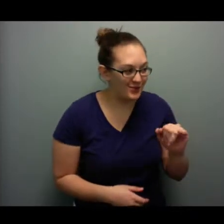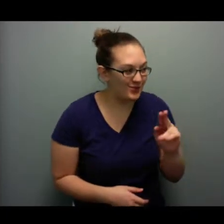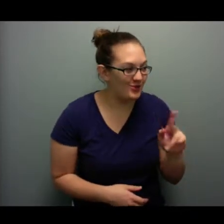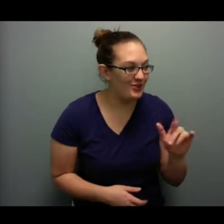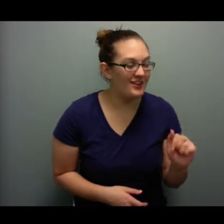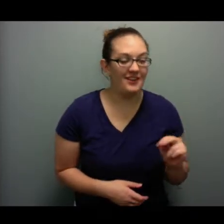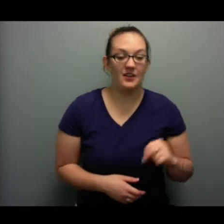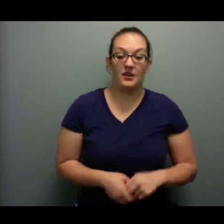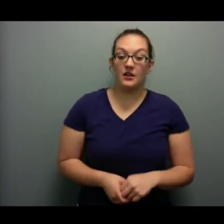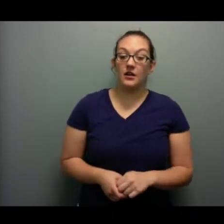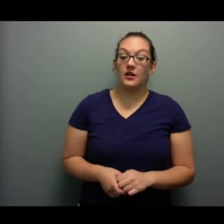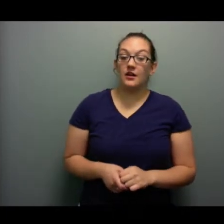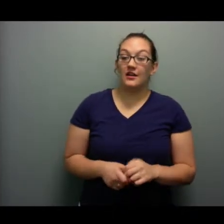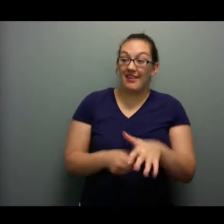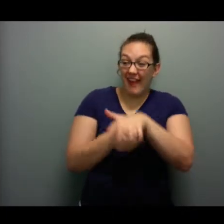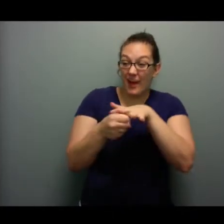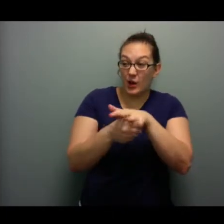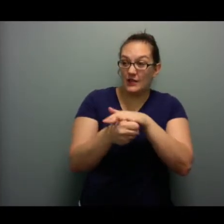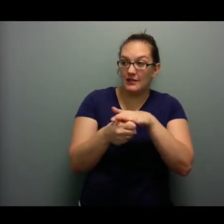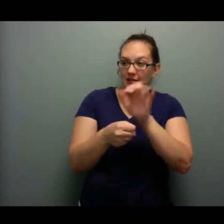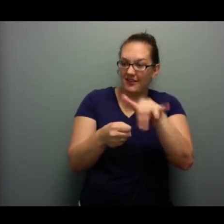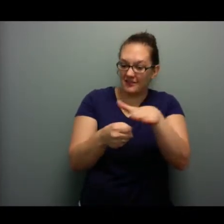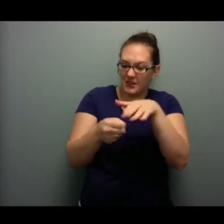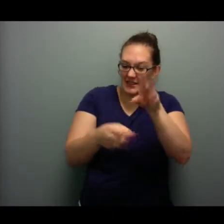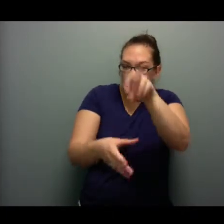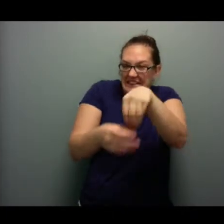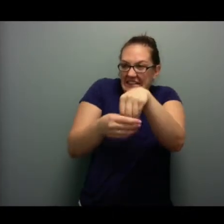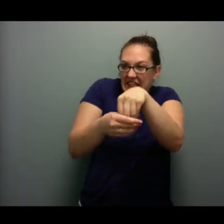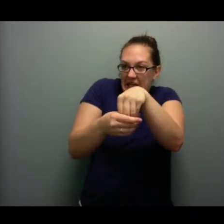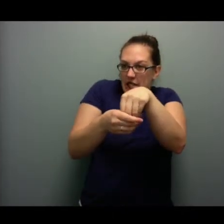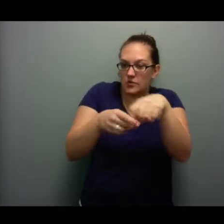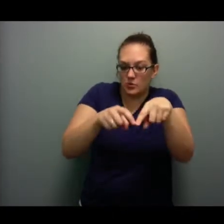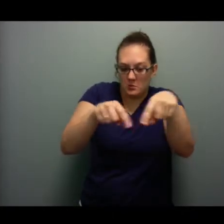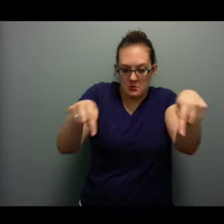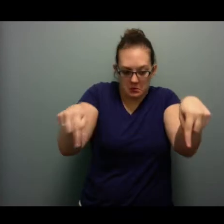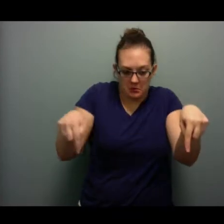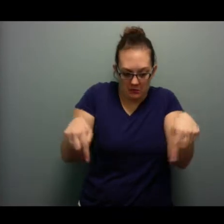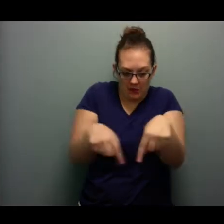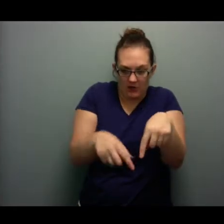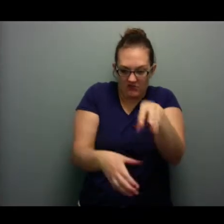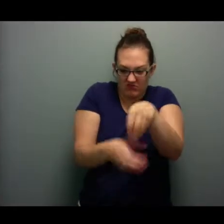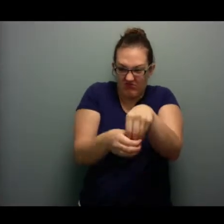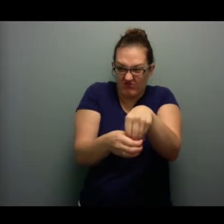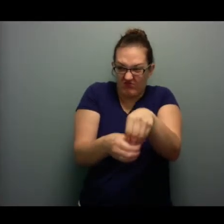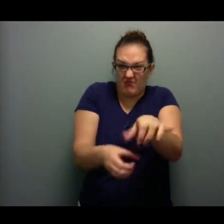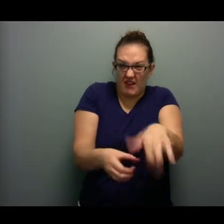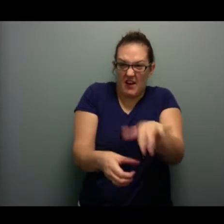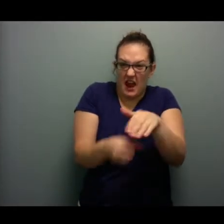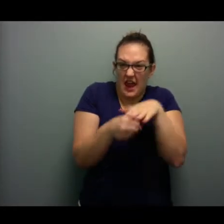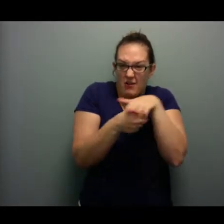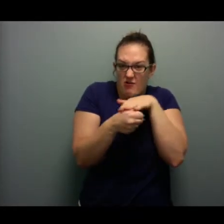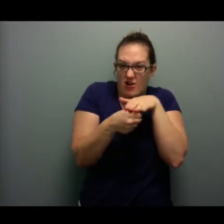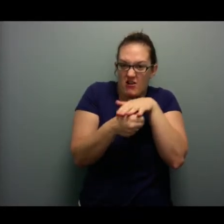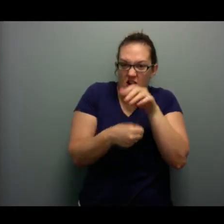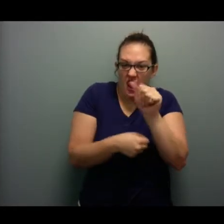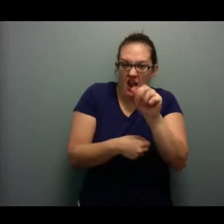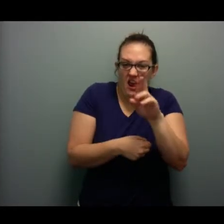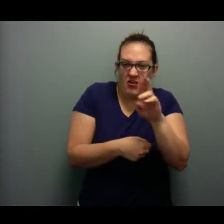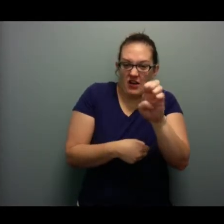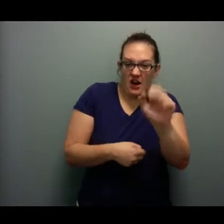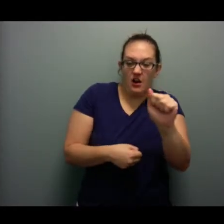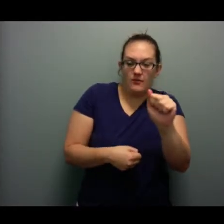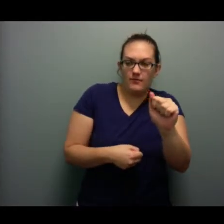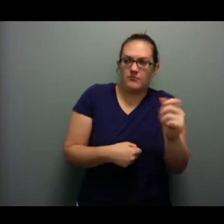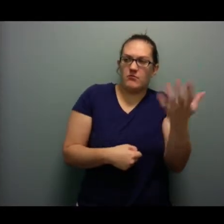that the area is the space inside, but with Julian's picture, what did he use to measure it? Earlier, you guys colored it